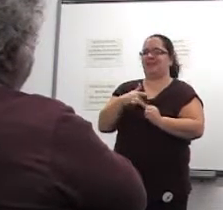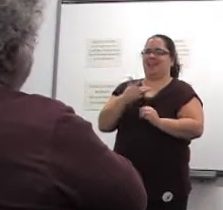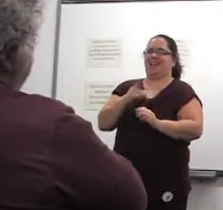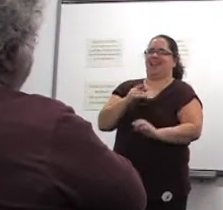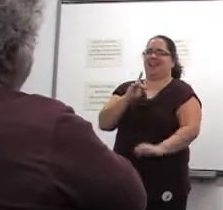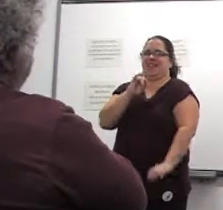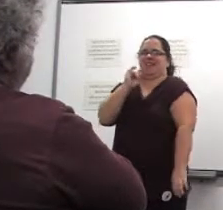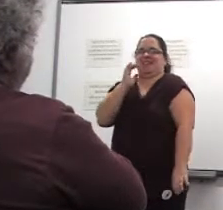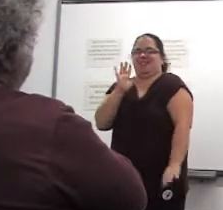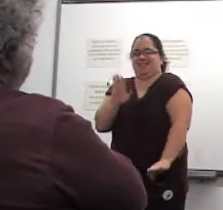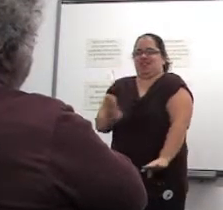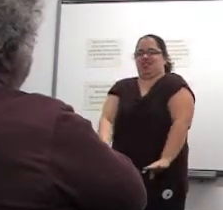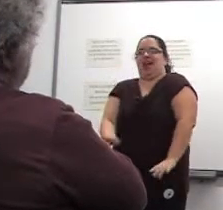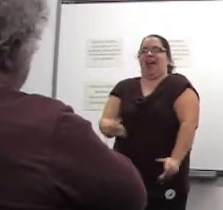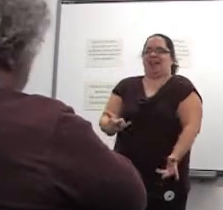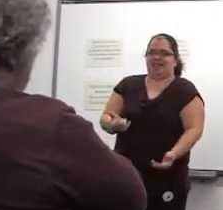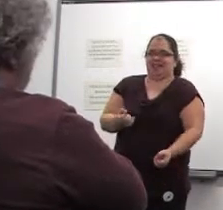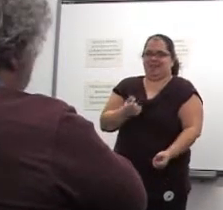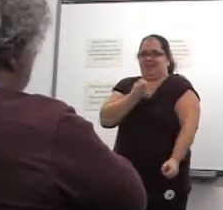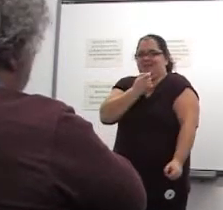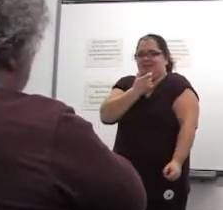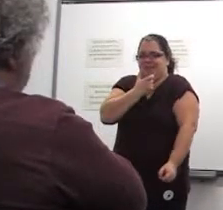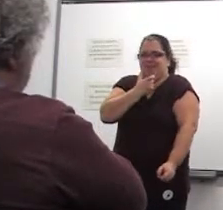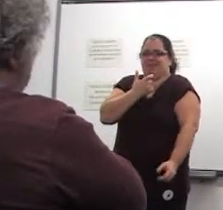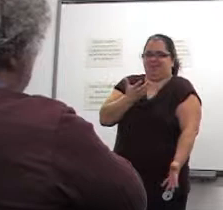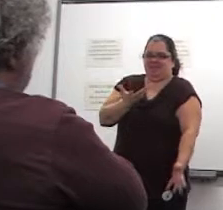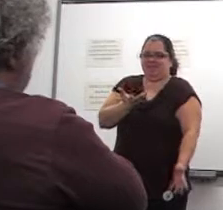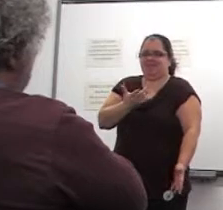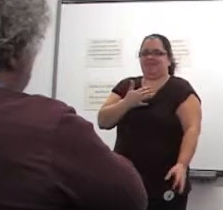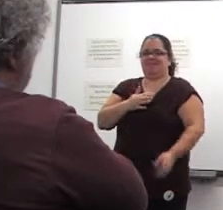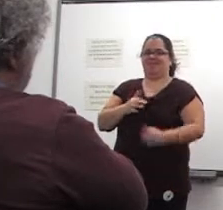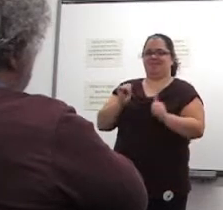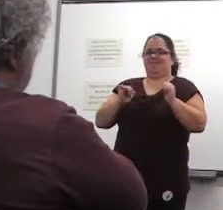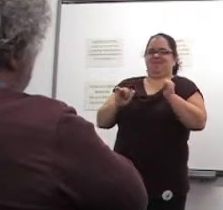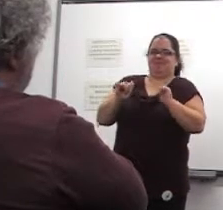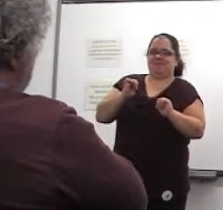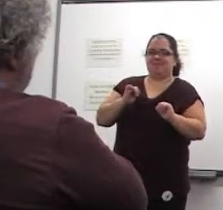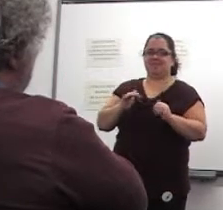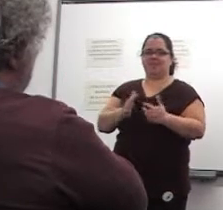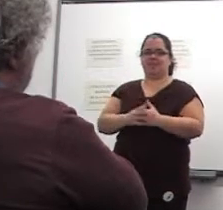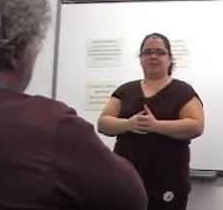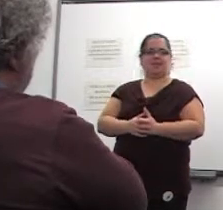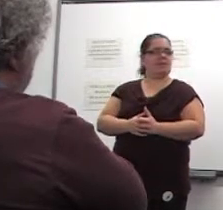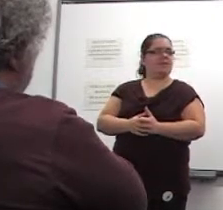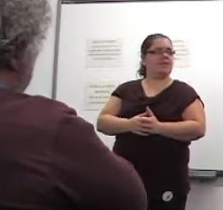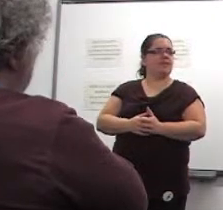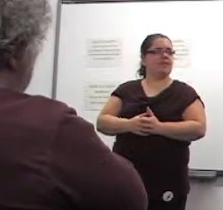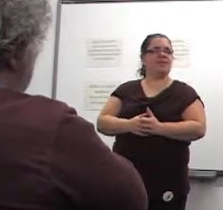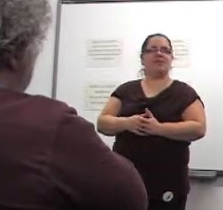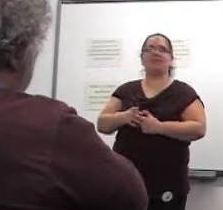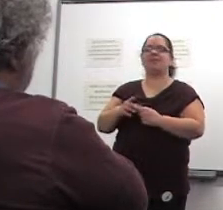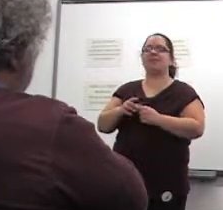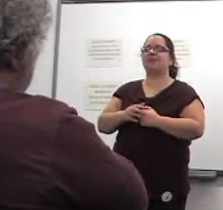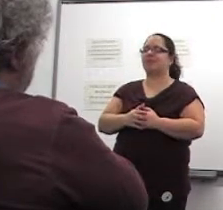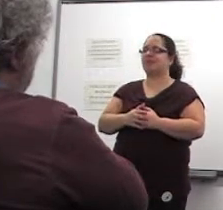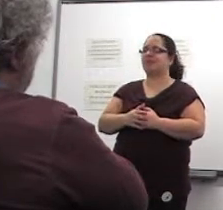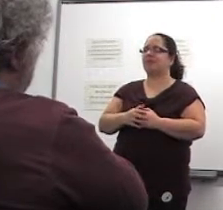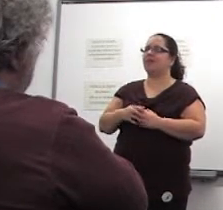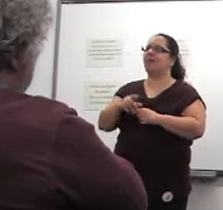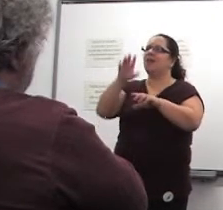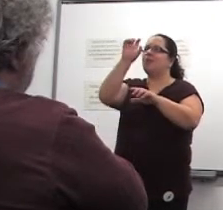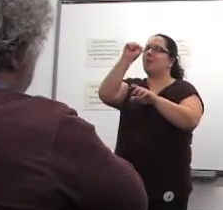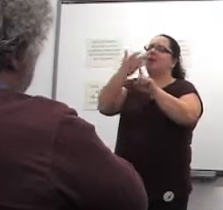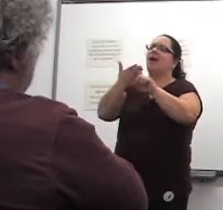as he said it, even as his mouth was slightly ajar at the end of the sentence. He was whisked back to his bare-legged